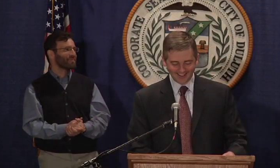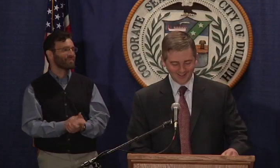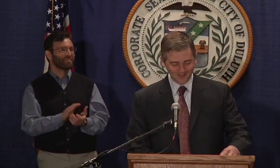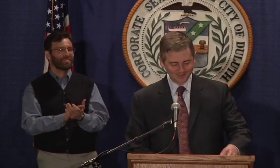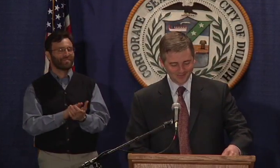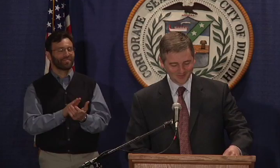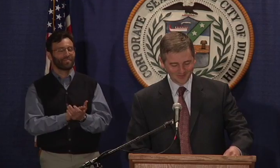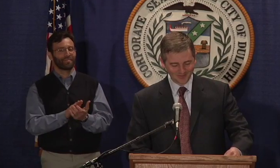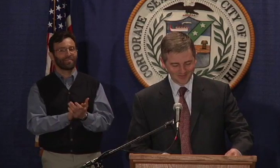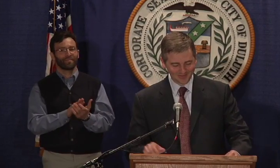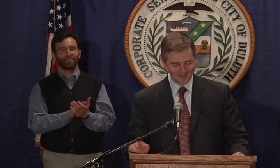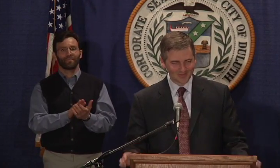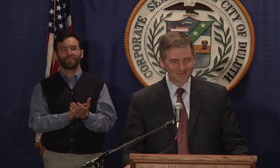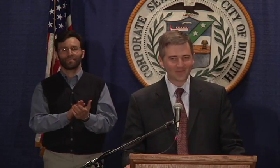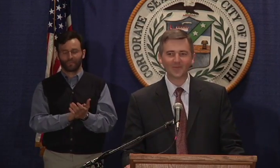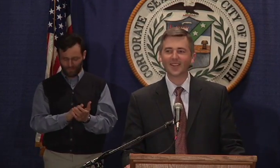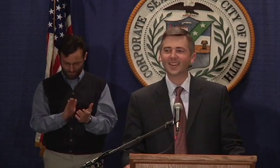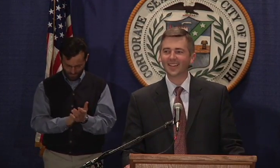Wow.